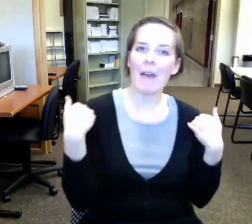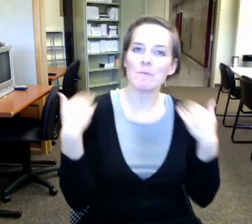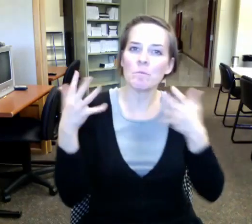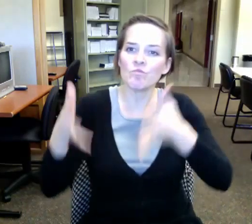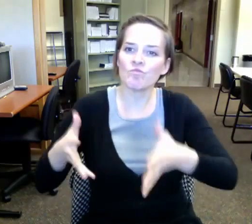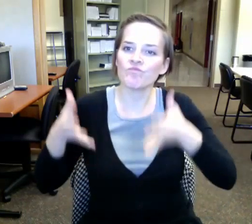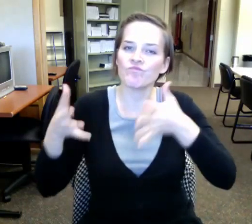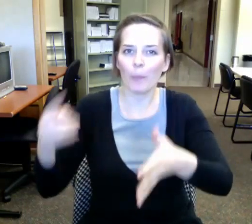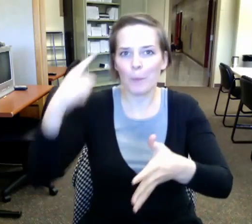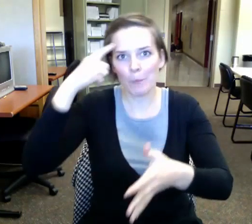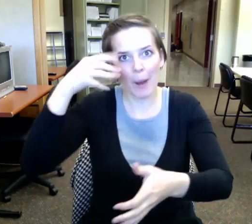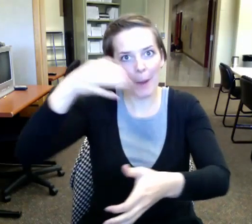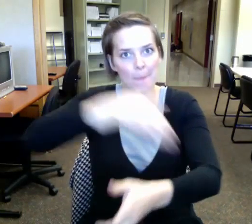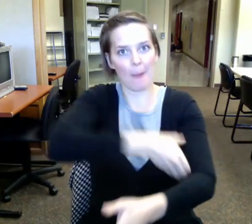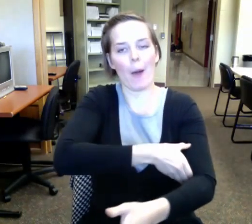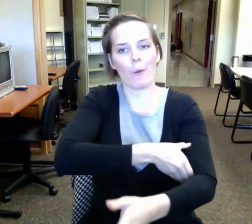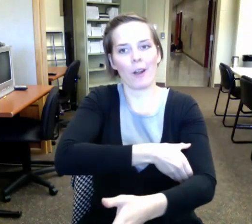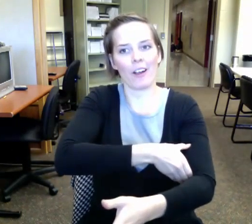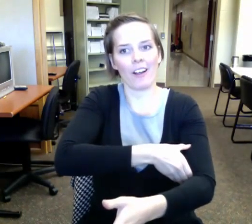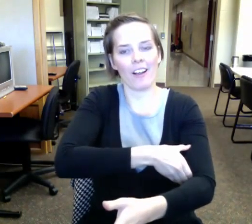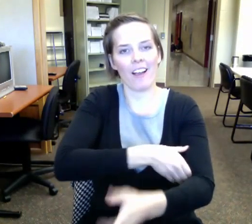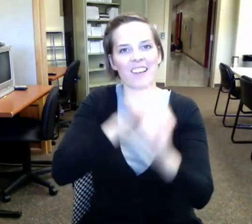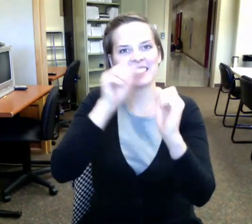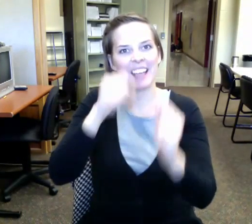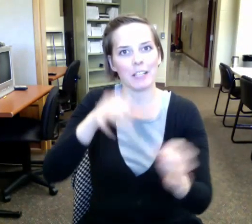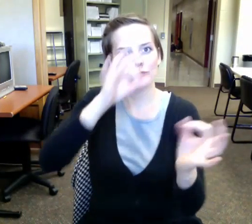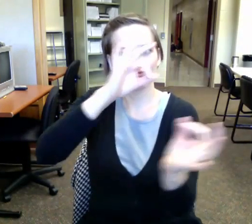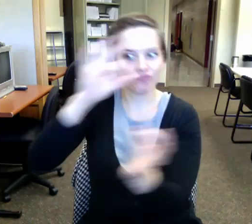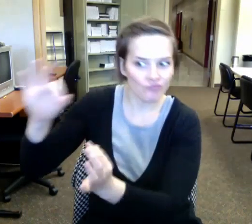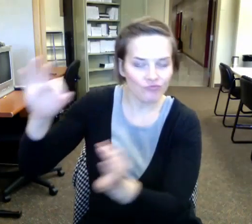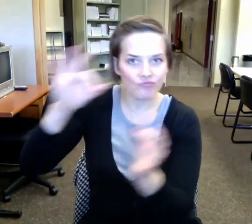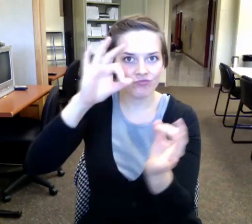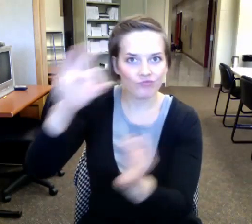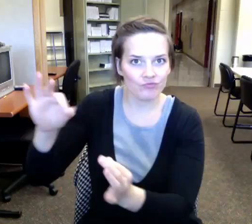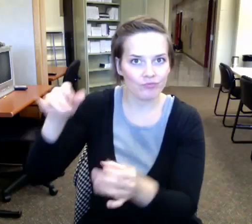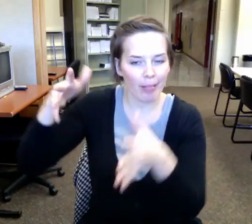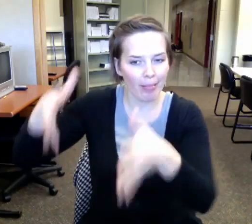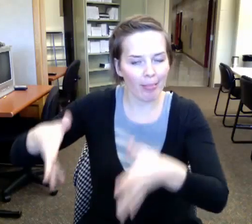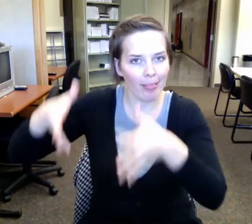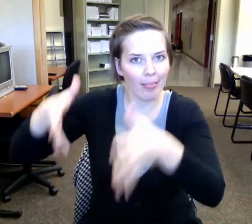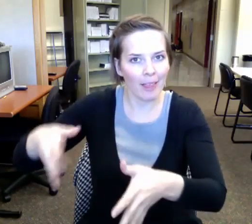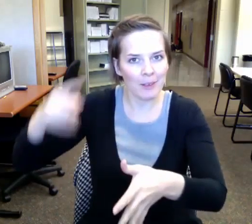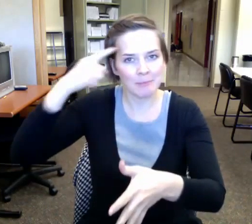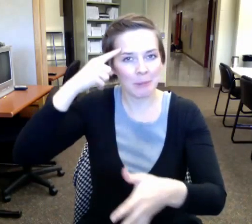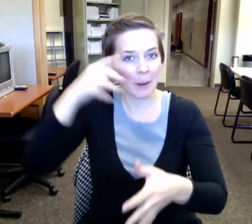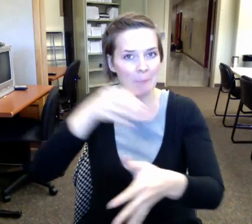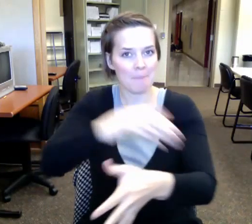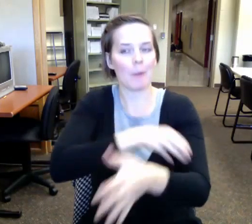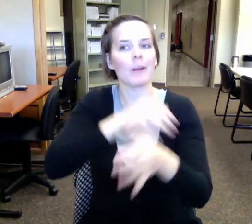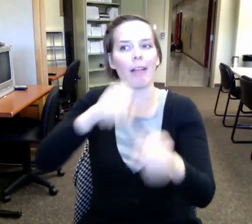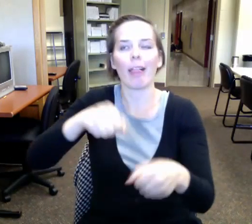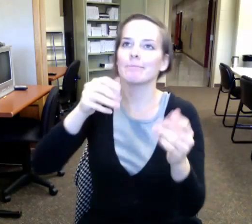take us off into tangents, and it lets our mind wander. And then our listening is often not put to effective